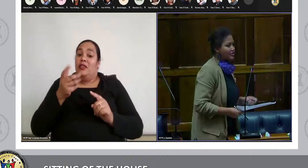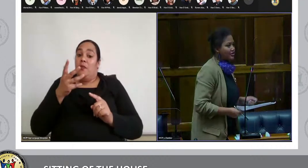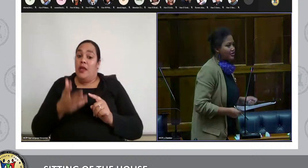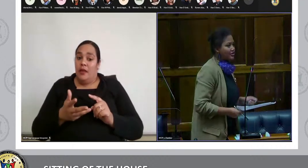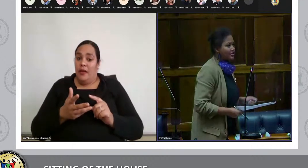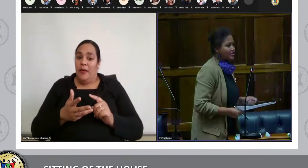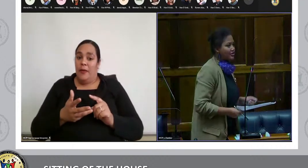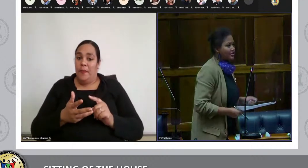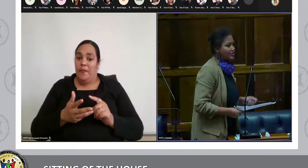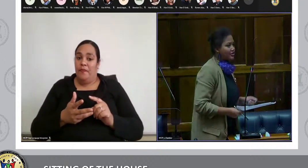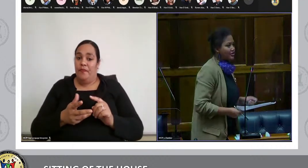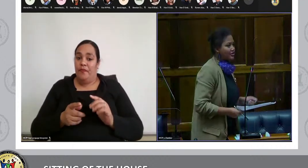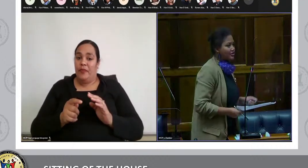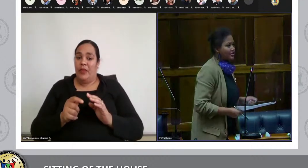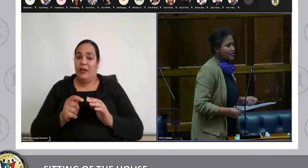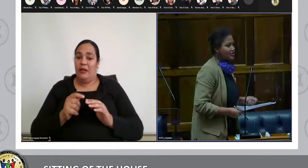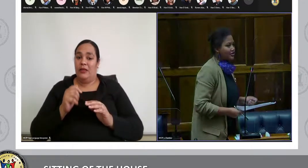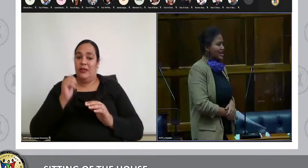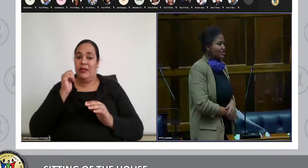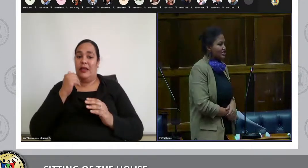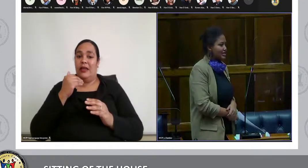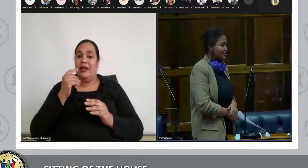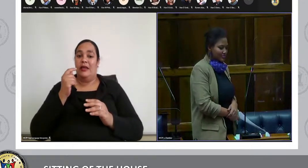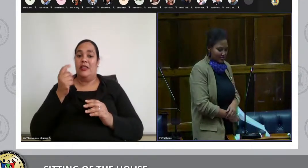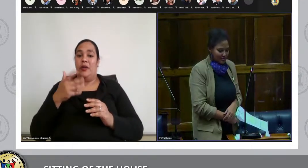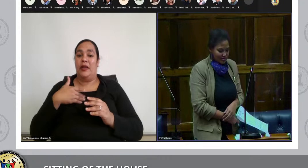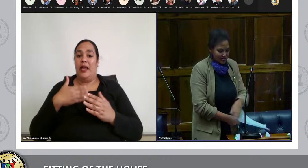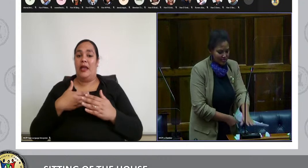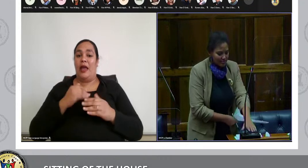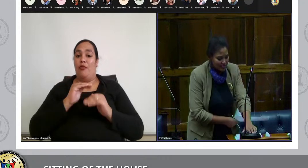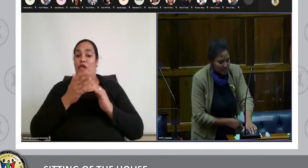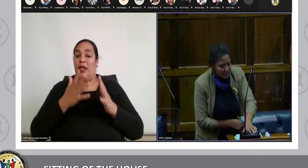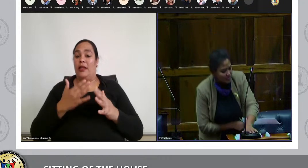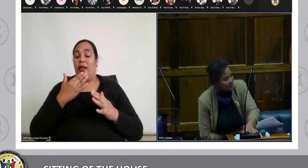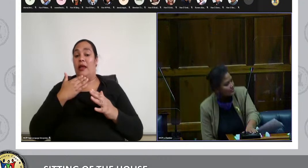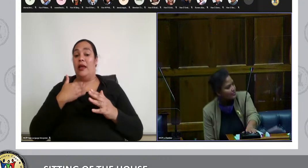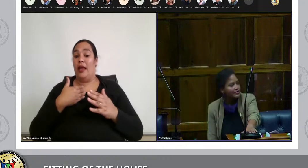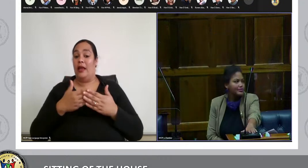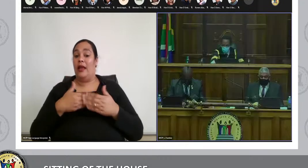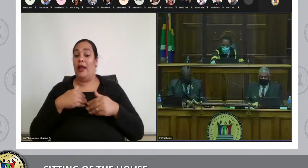of Speaker, may I be protected, please? May I continue? Order,